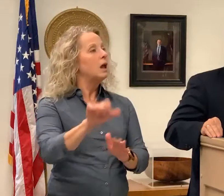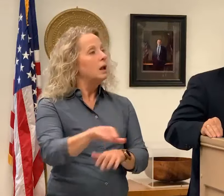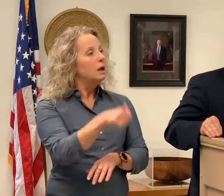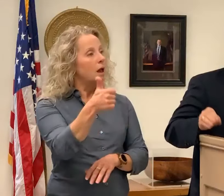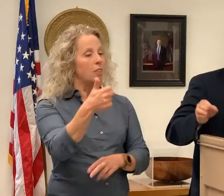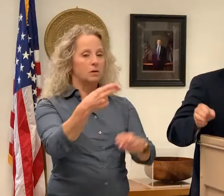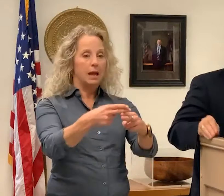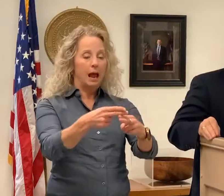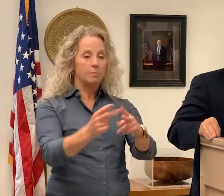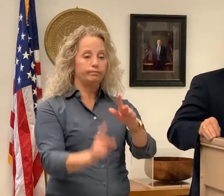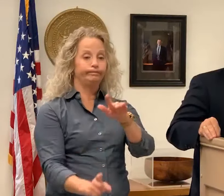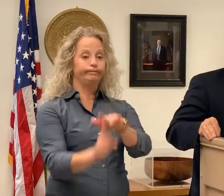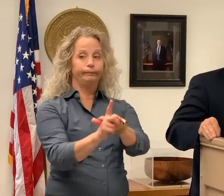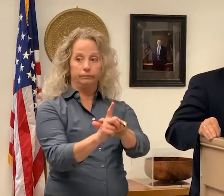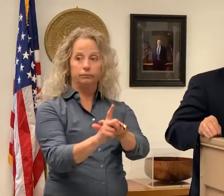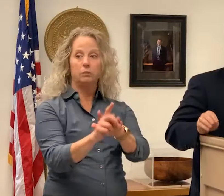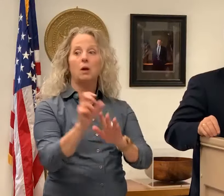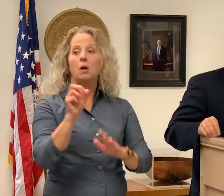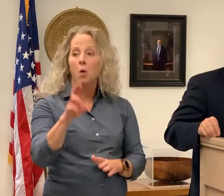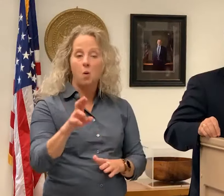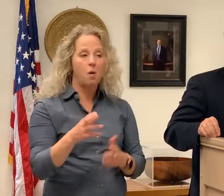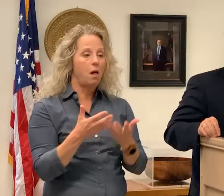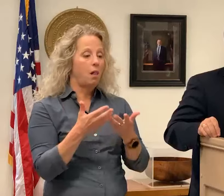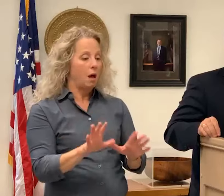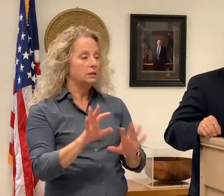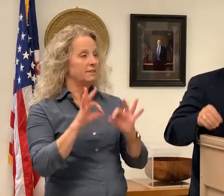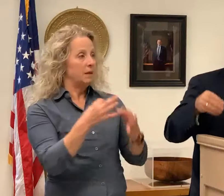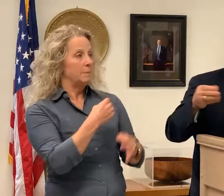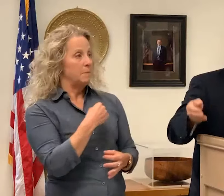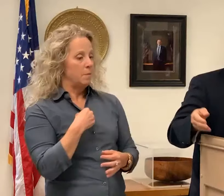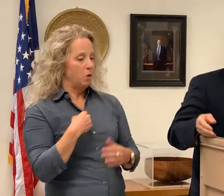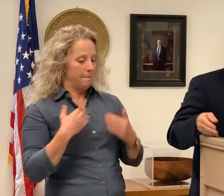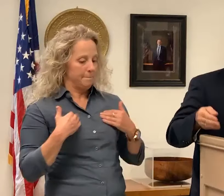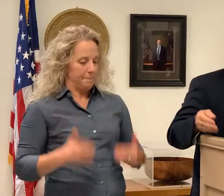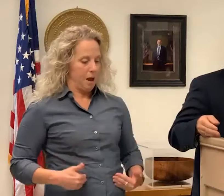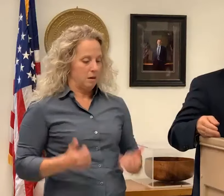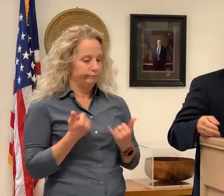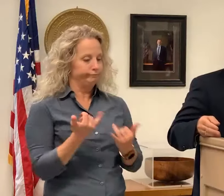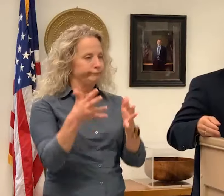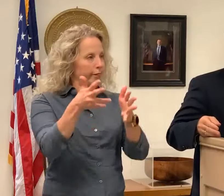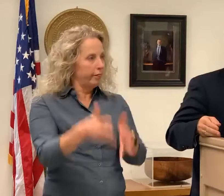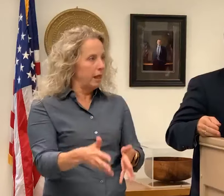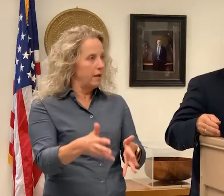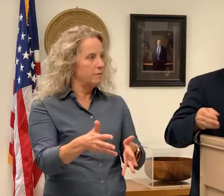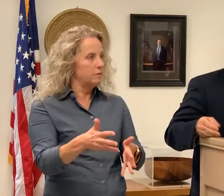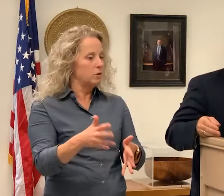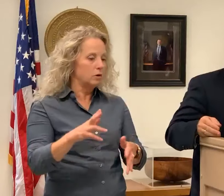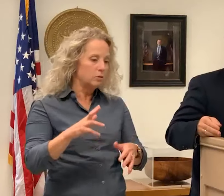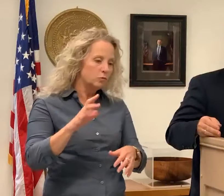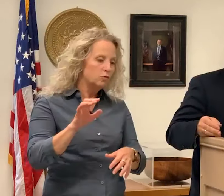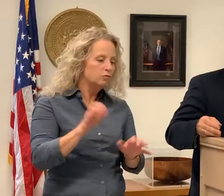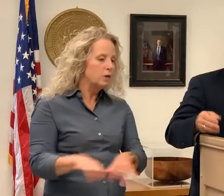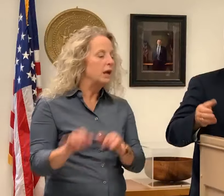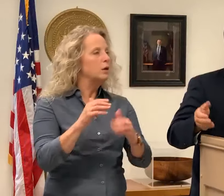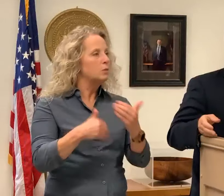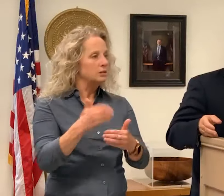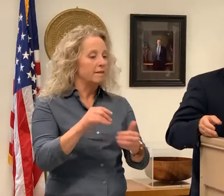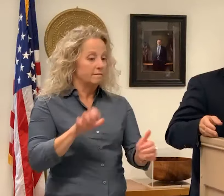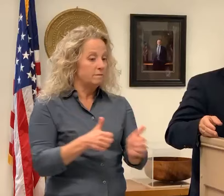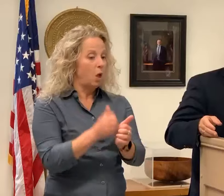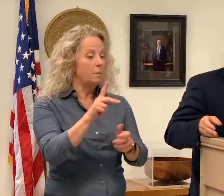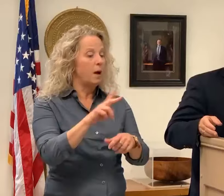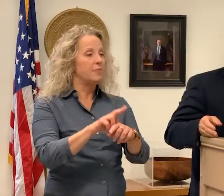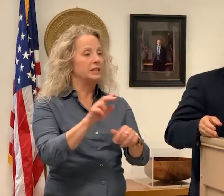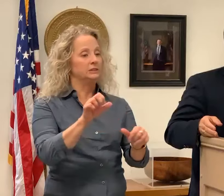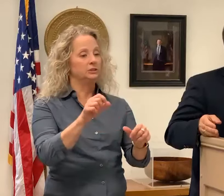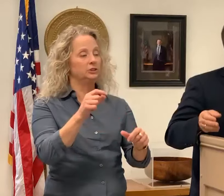another name or a lost loved one or remains, we're going to go through the regular process. We'll follow up with the genetics. We'll share